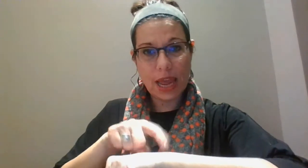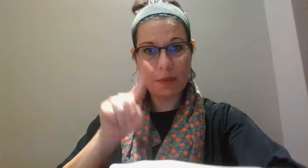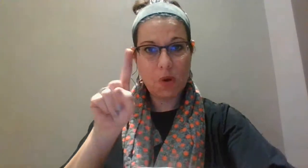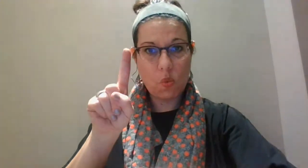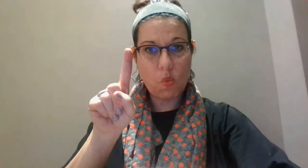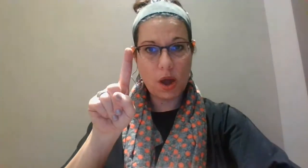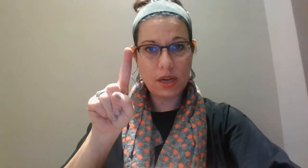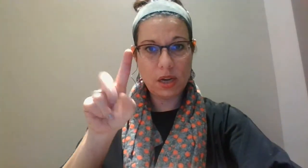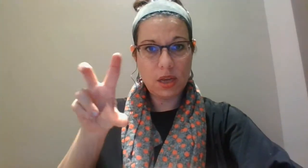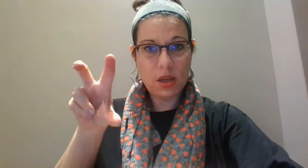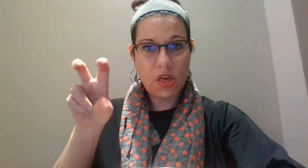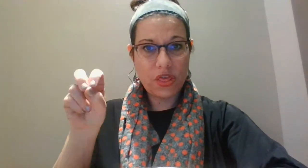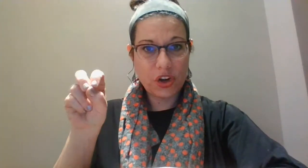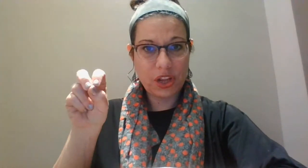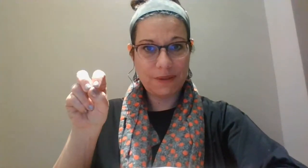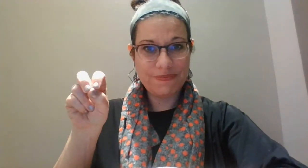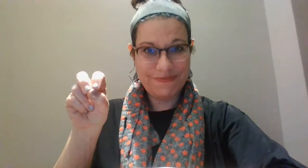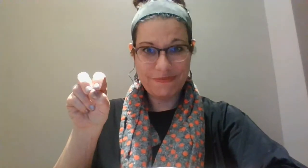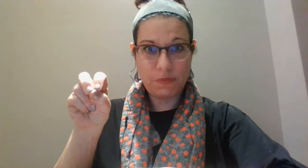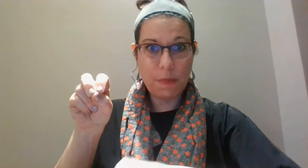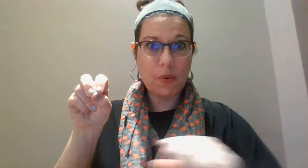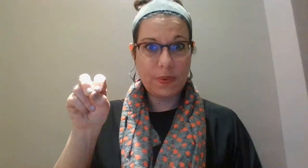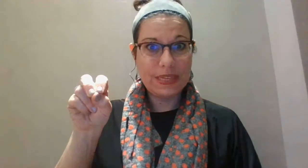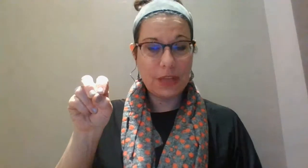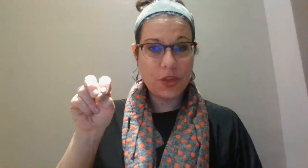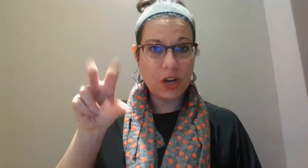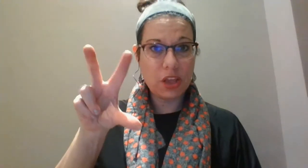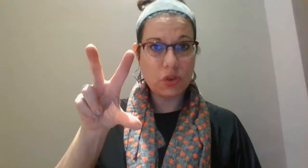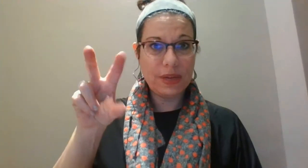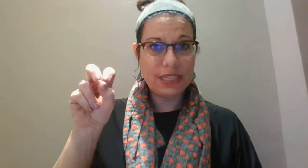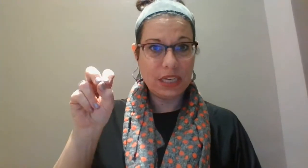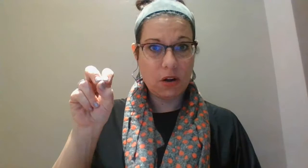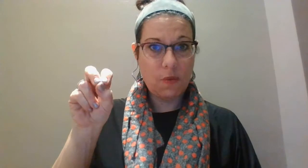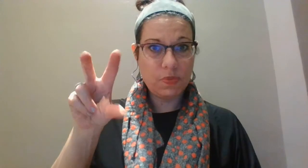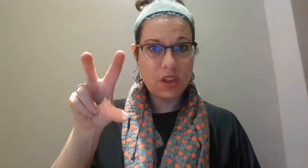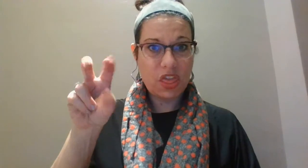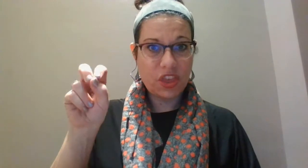time 1:30. Remember when we did 30? 30.